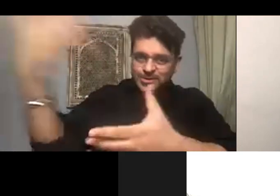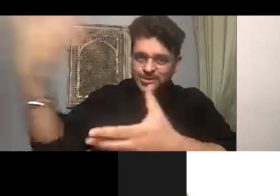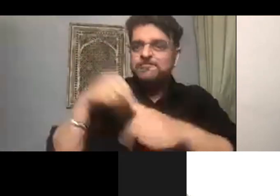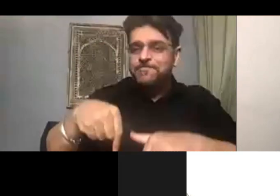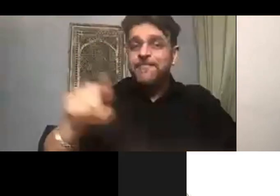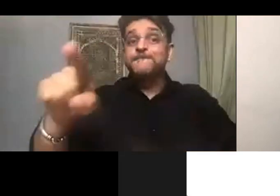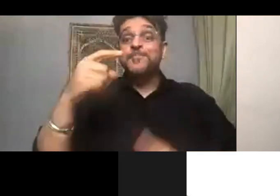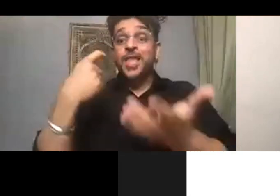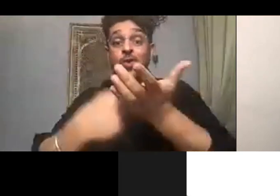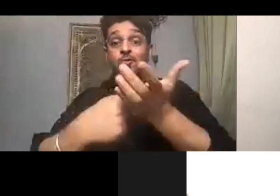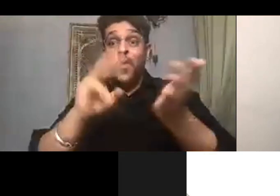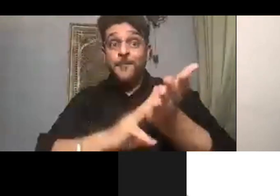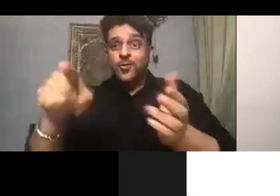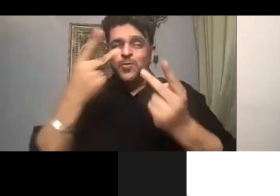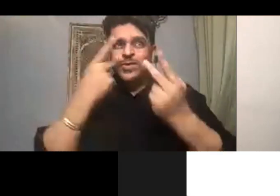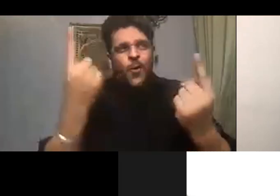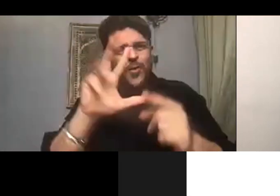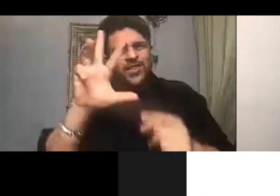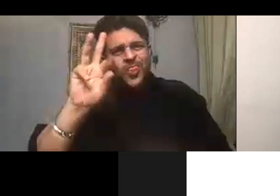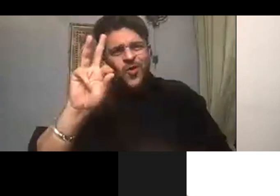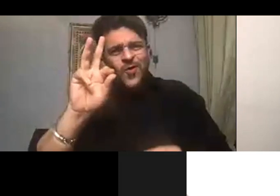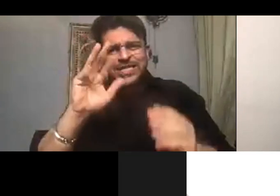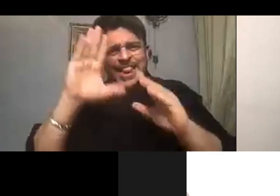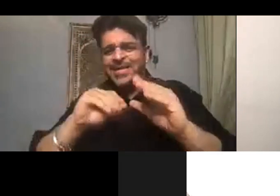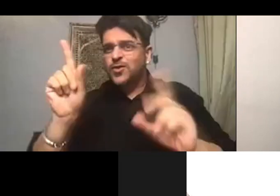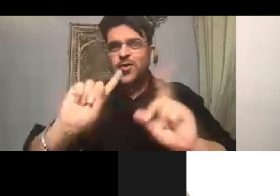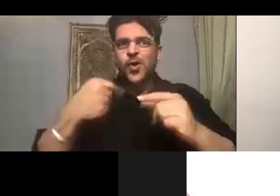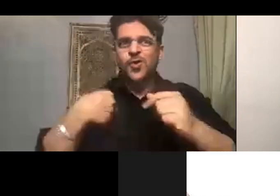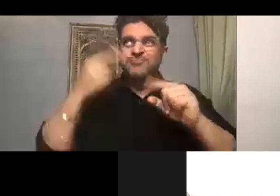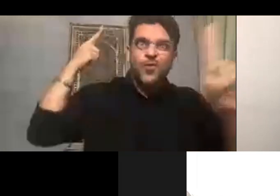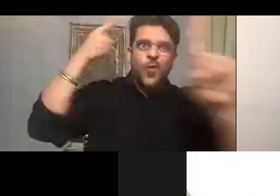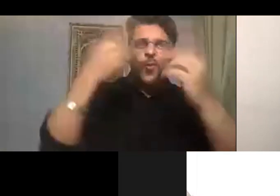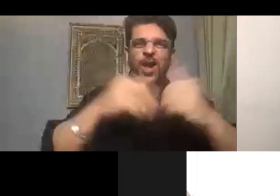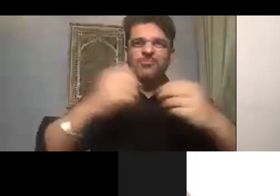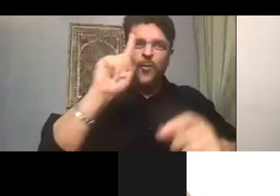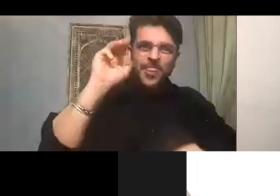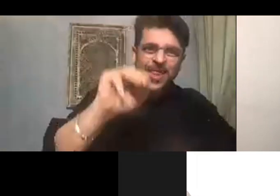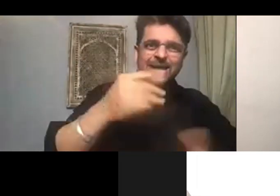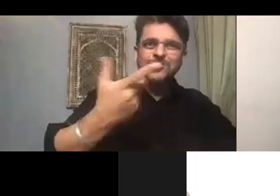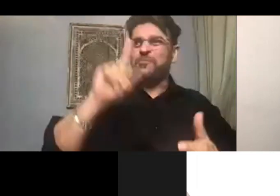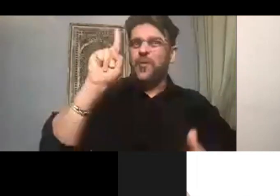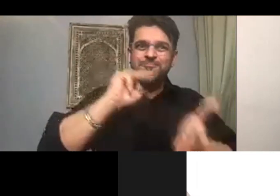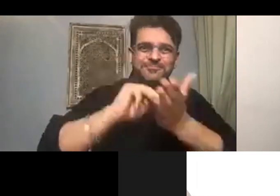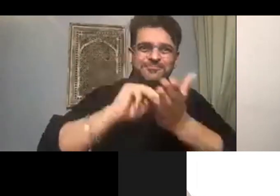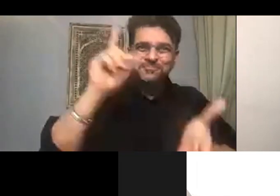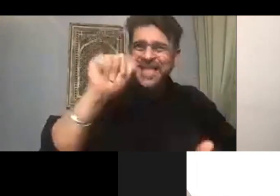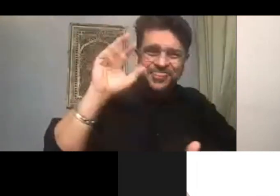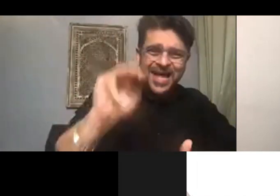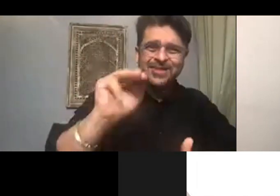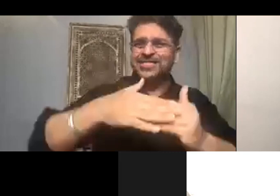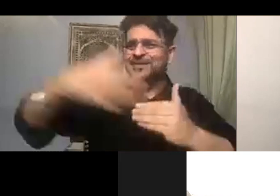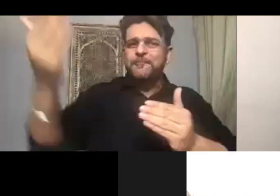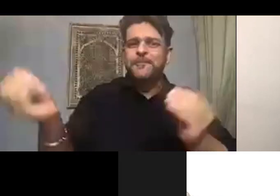We can't work alone. We all want you. And for the role models, right now it's just 30. But our goal is to have 1,000,